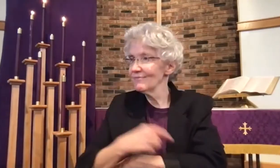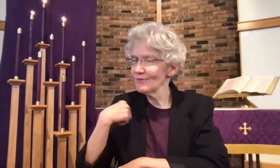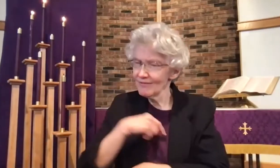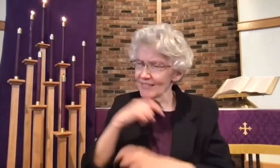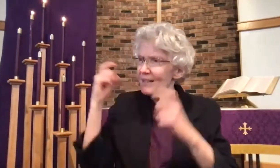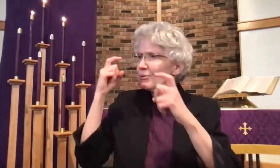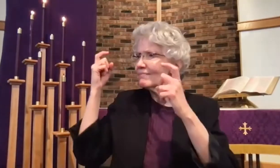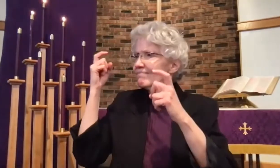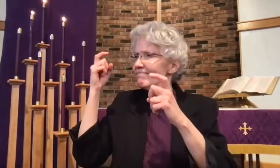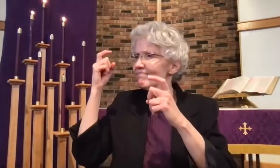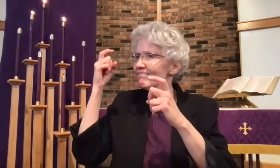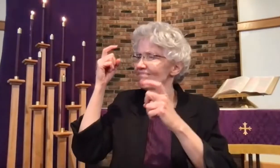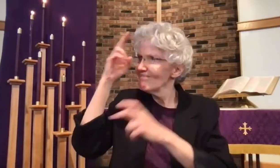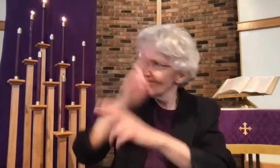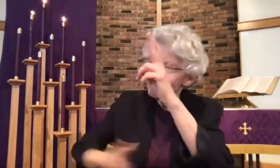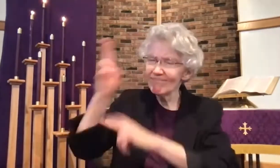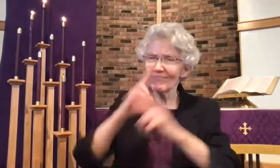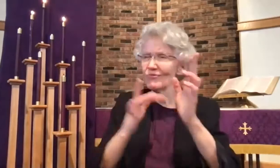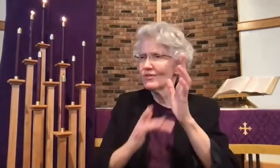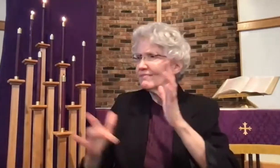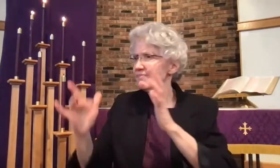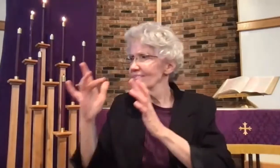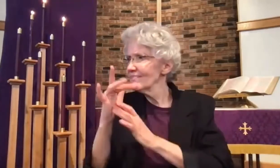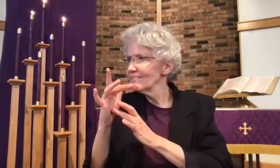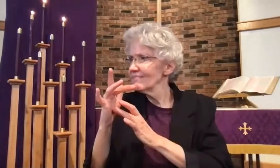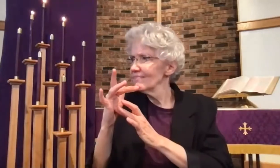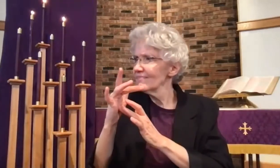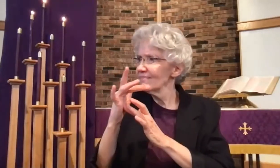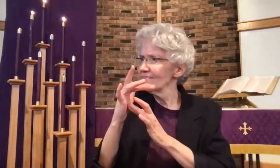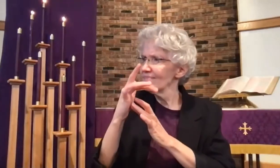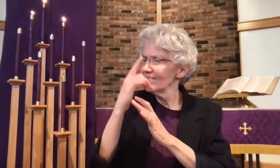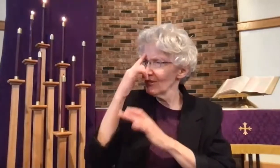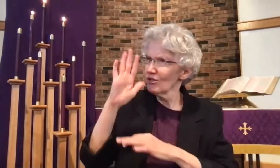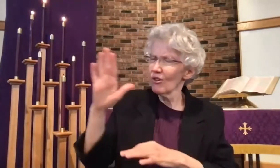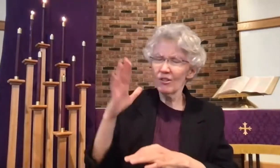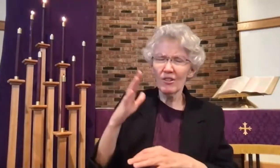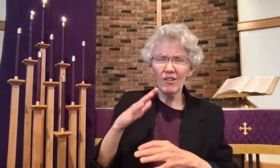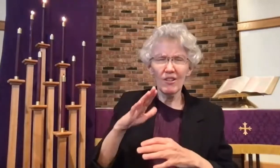And today we celebrate and we give honor to Jesus